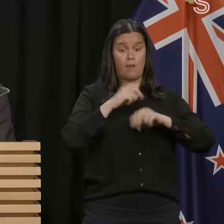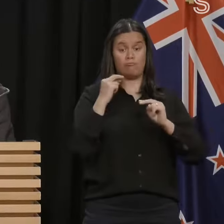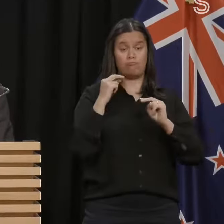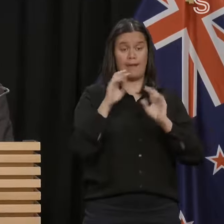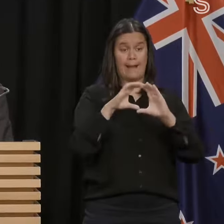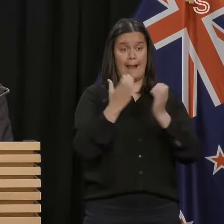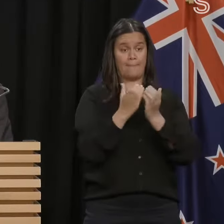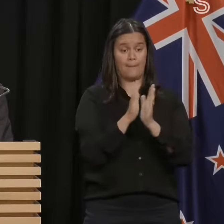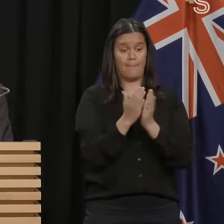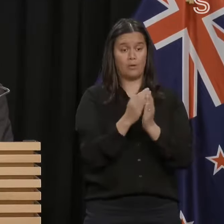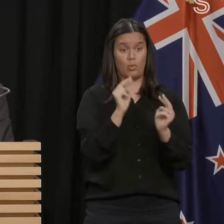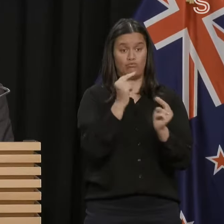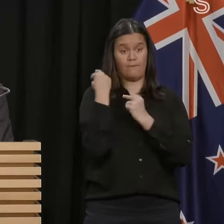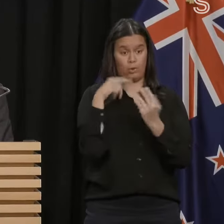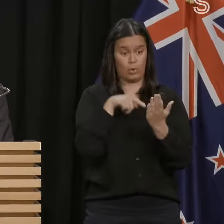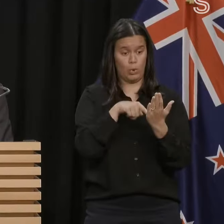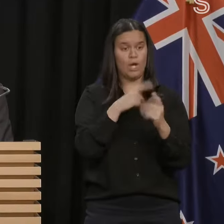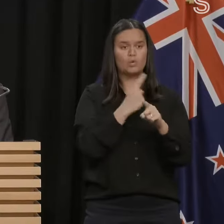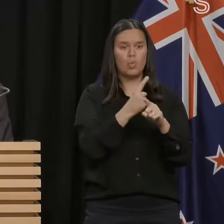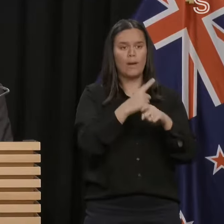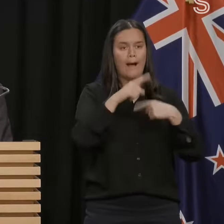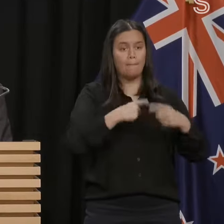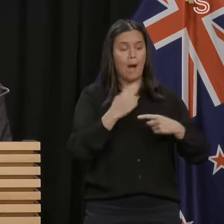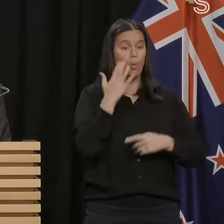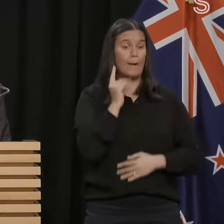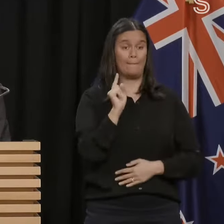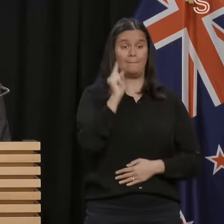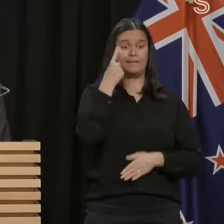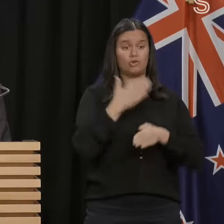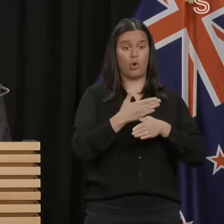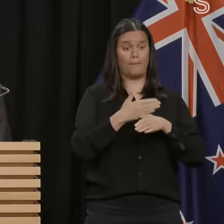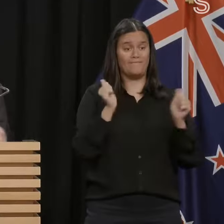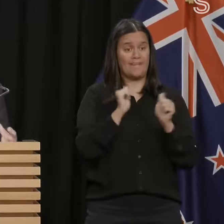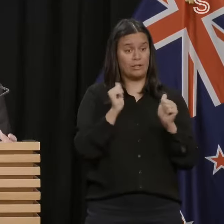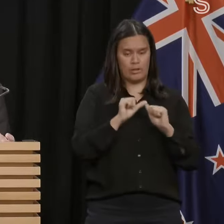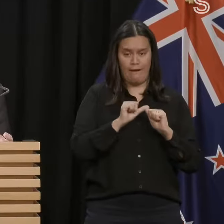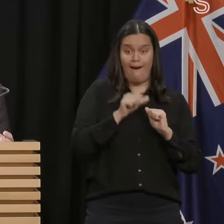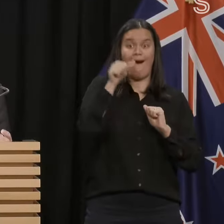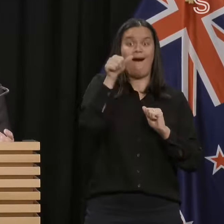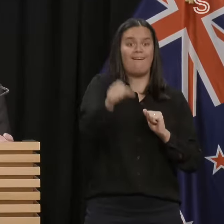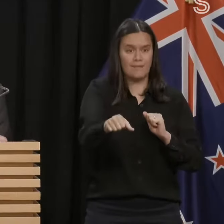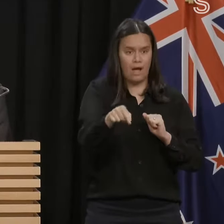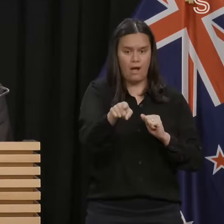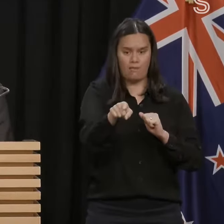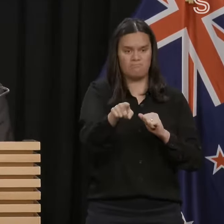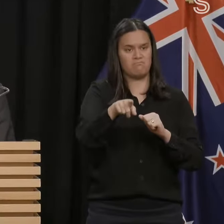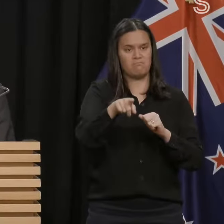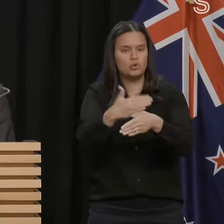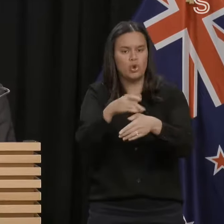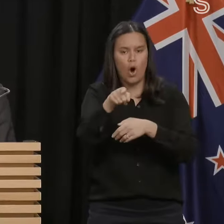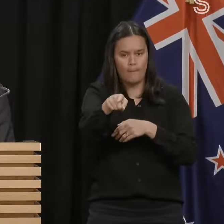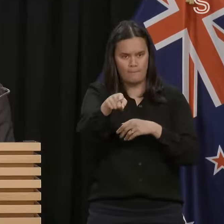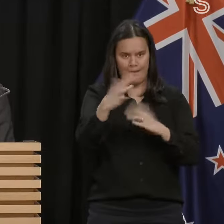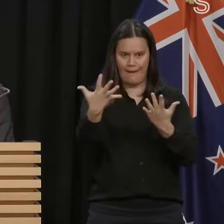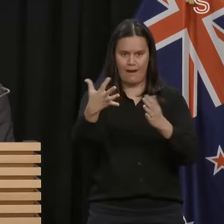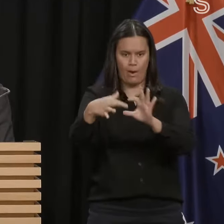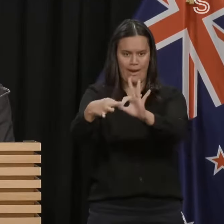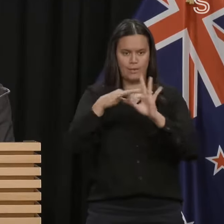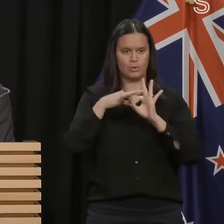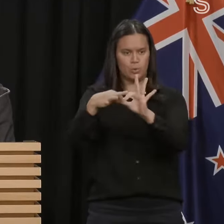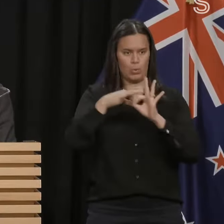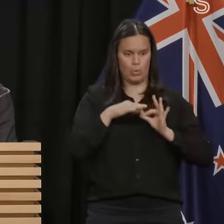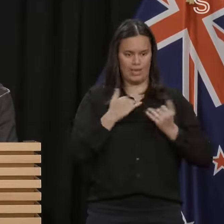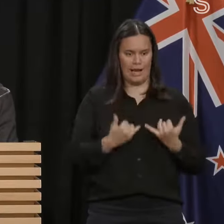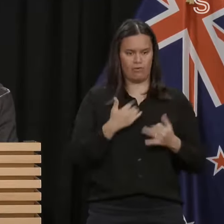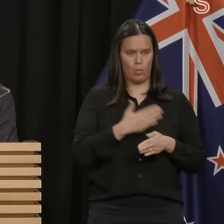issue around post-ministerial employment. So we've had the opportunity to flesh that out a bit in the new version of the cabinet manual that's going to be released in the next